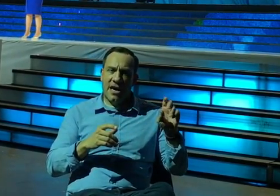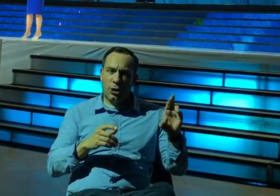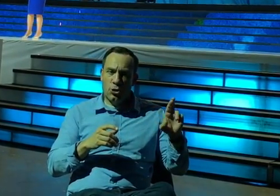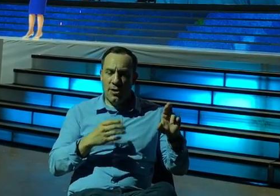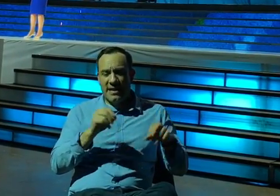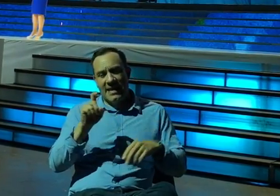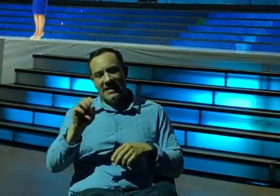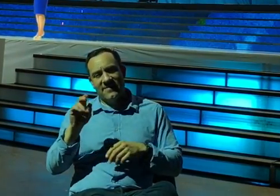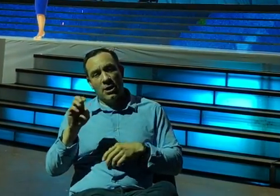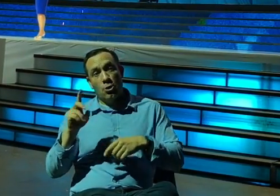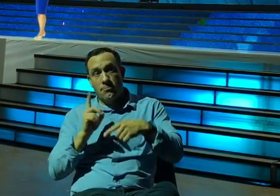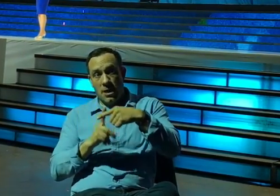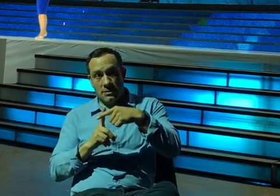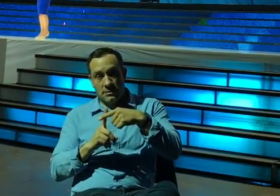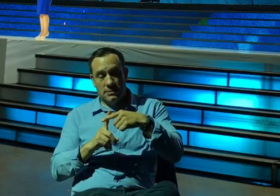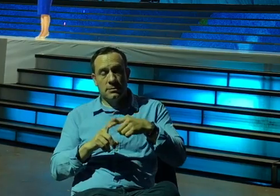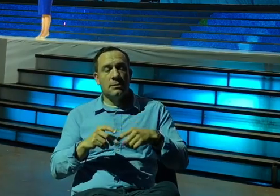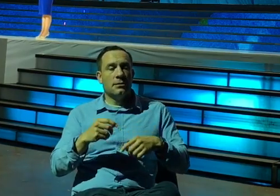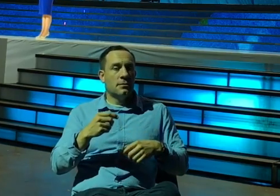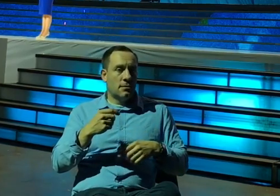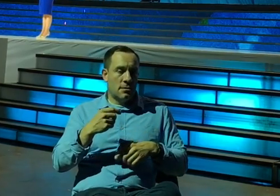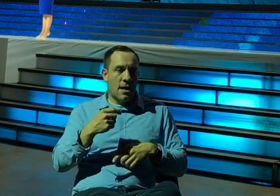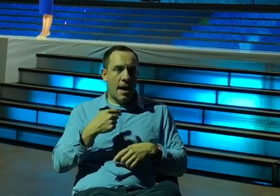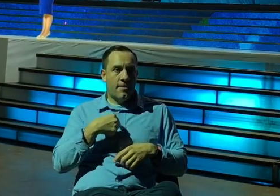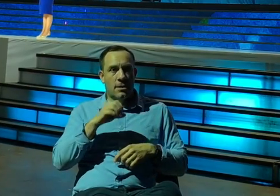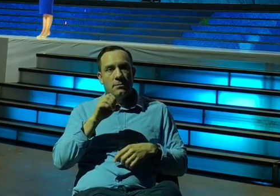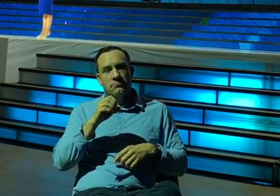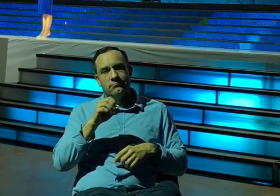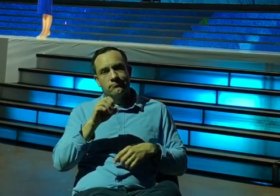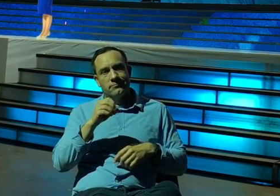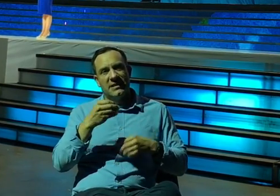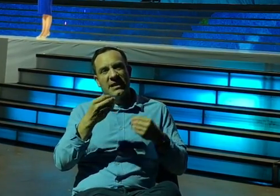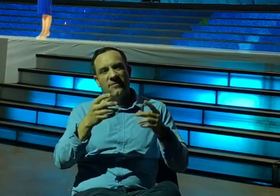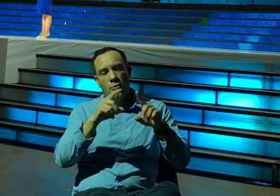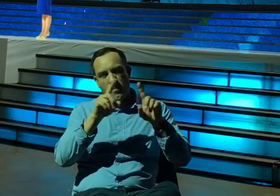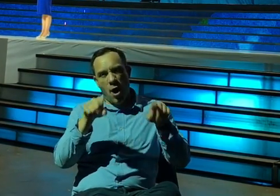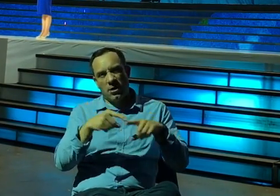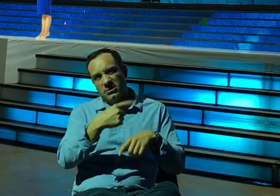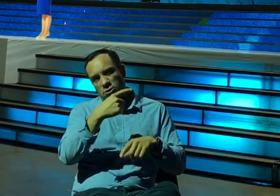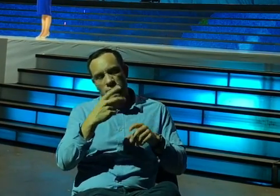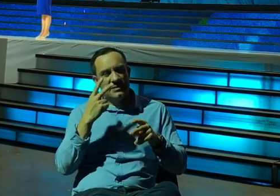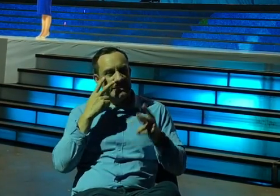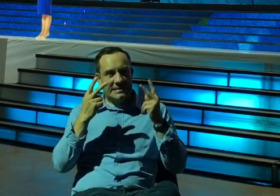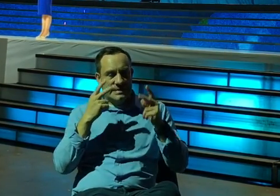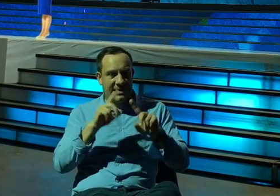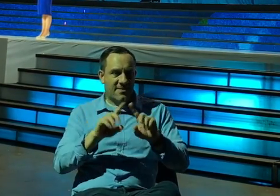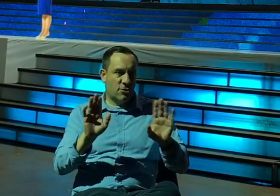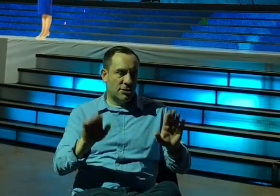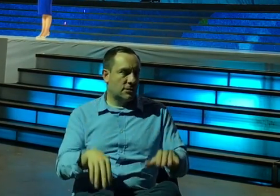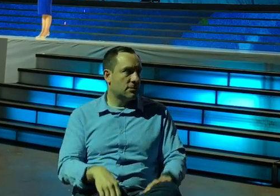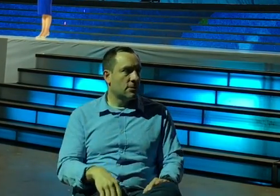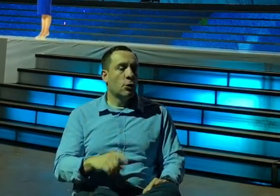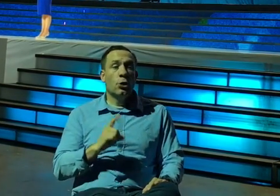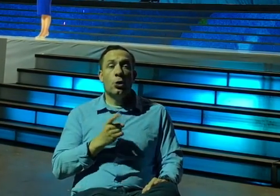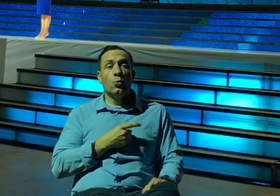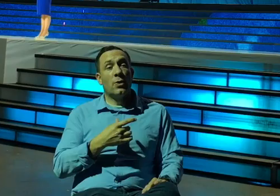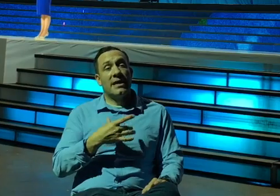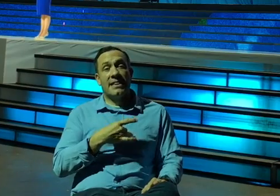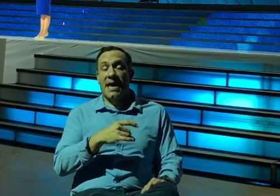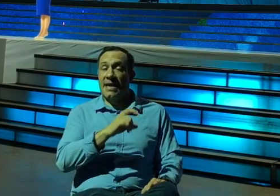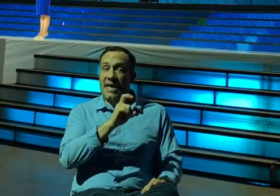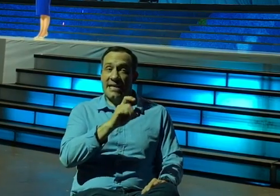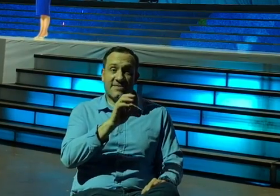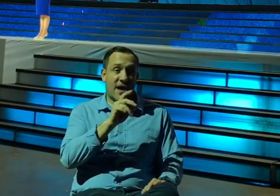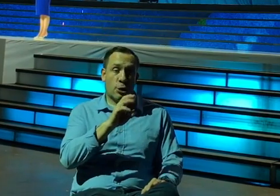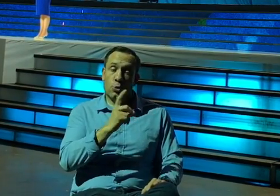Factor Plus. I'm going to throw a supplemental facts box so you can just see the differences in these two formulas. We love X Factor. And